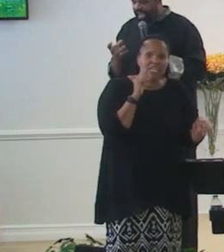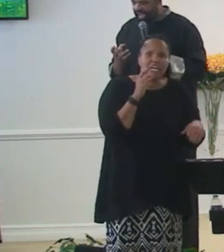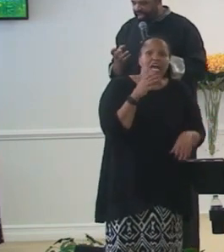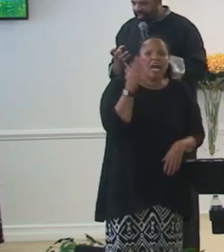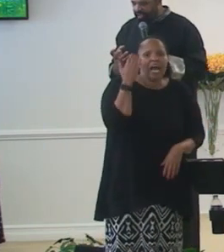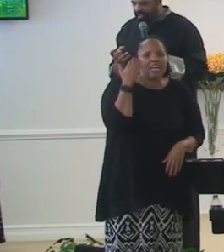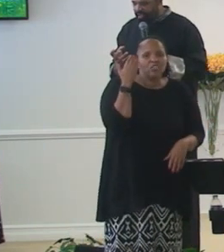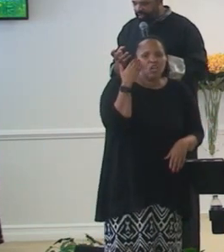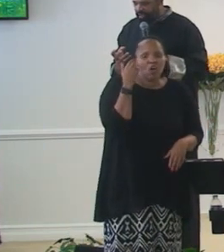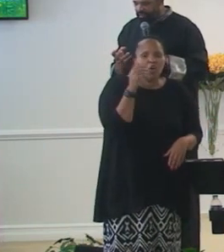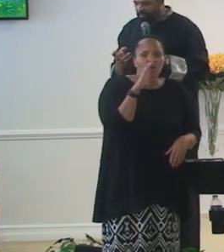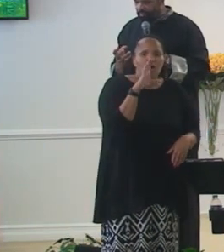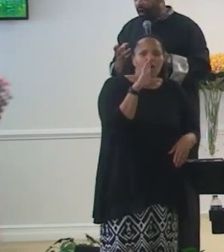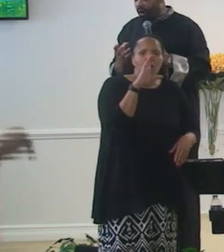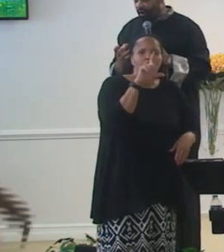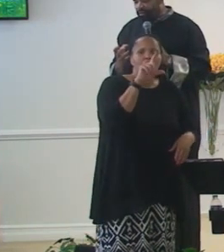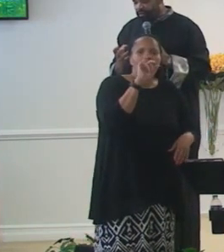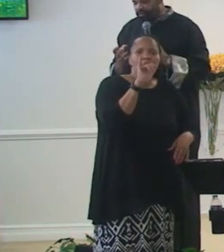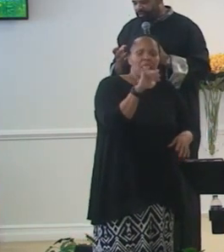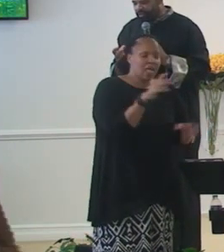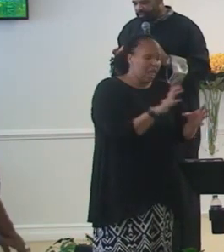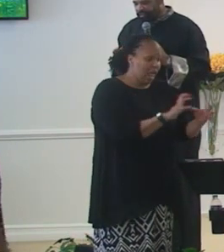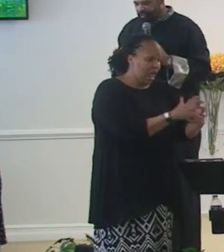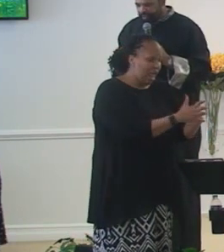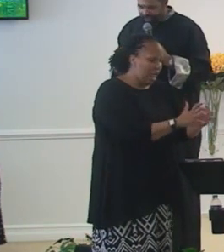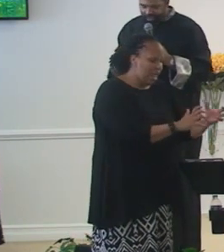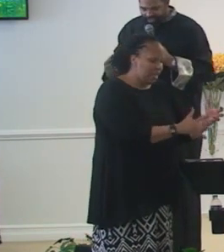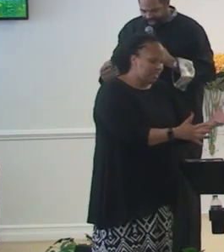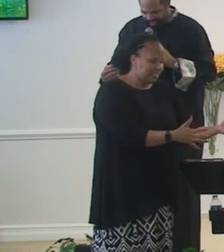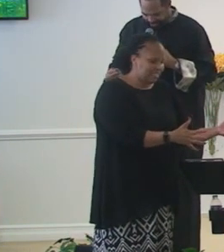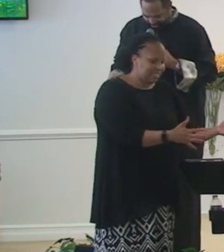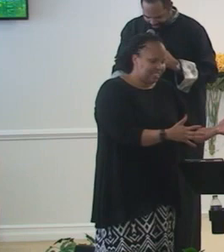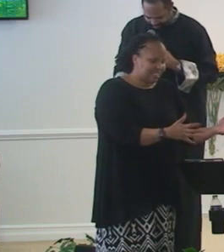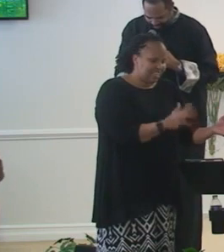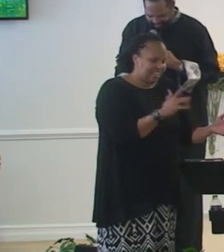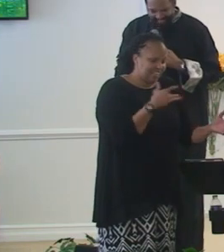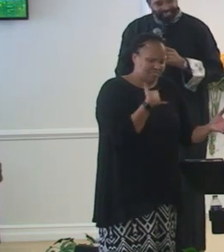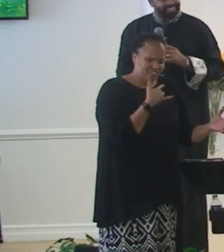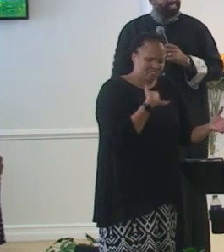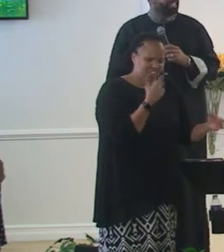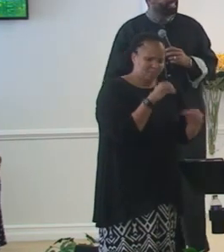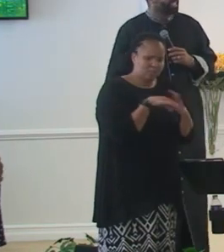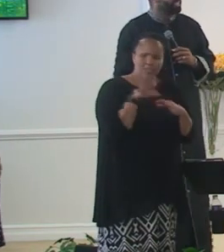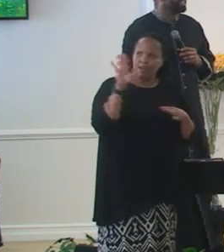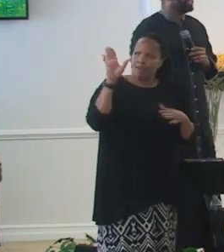Notice the clay marred in his hands.